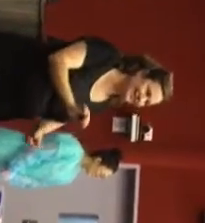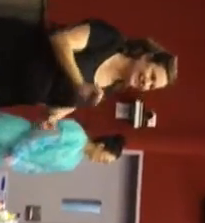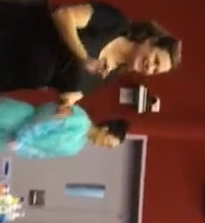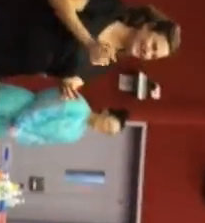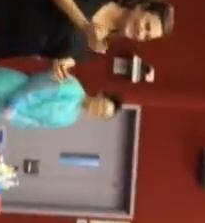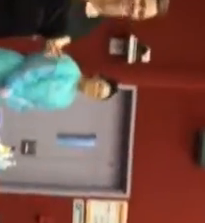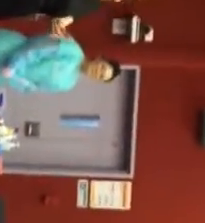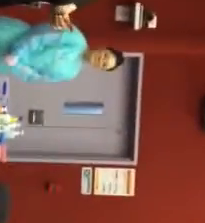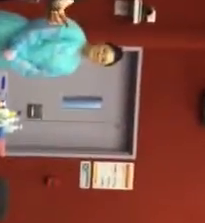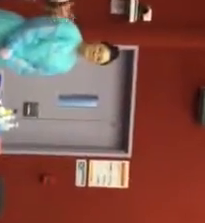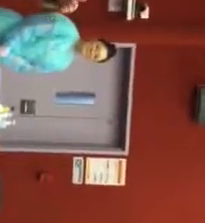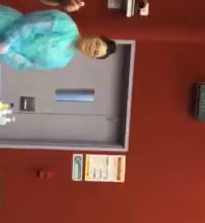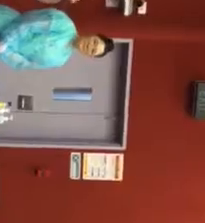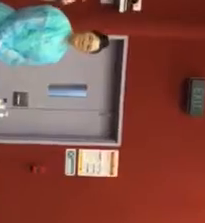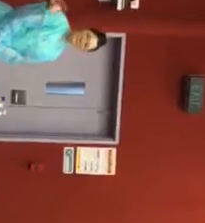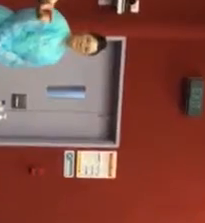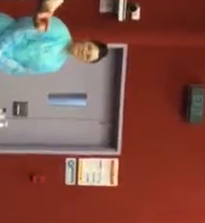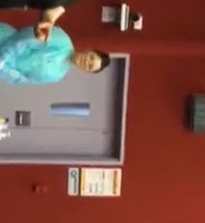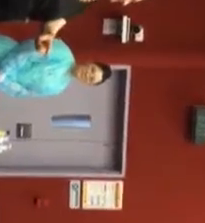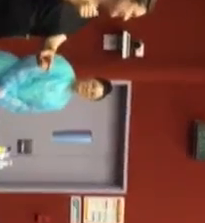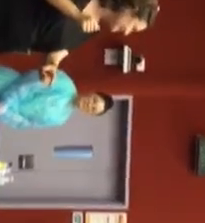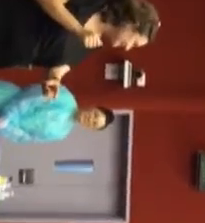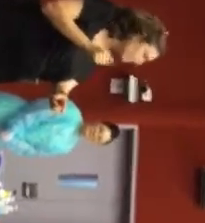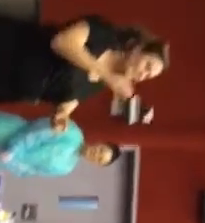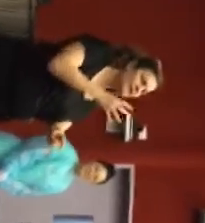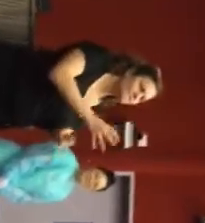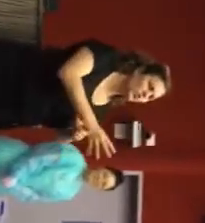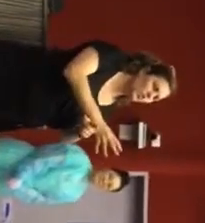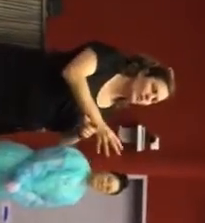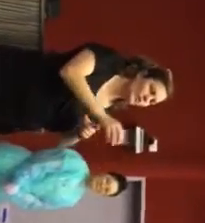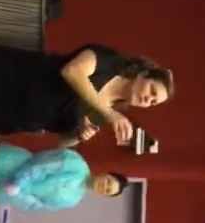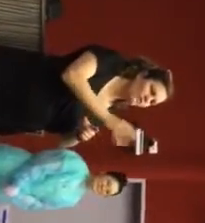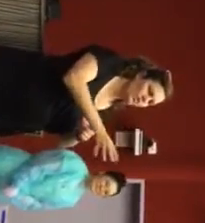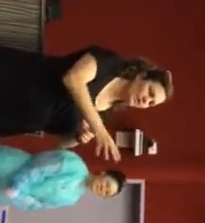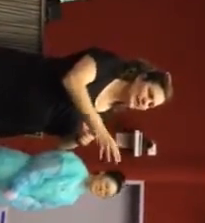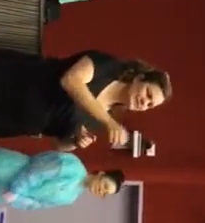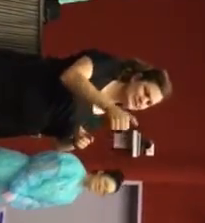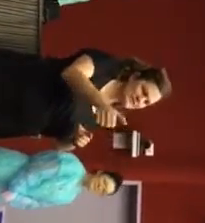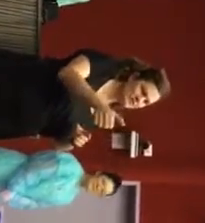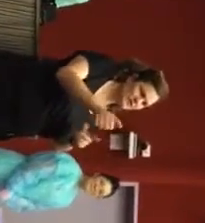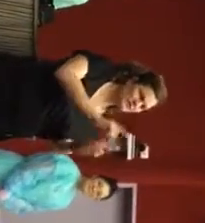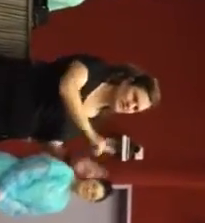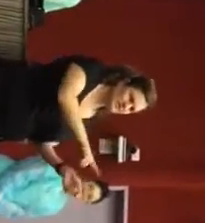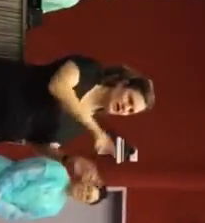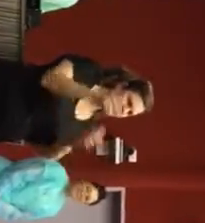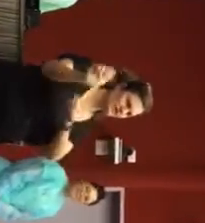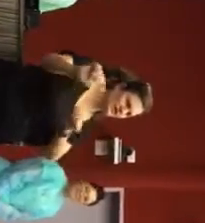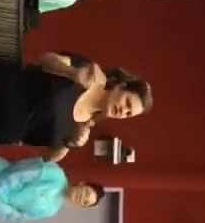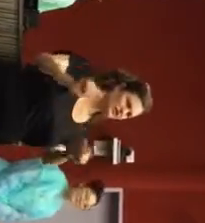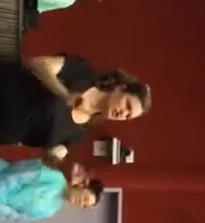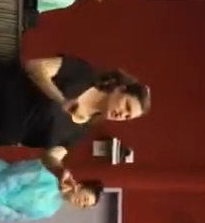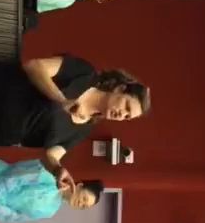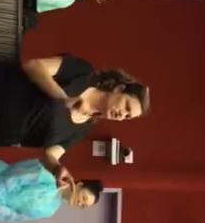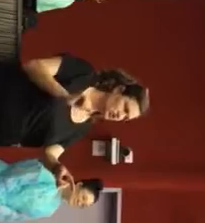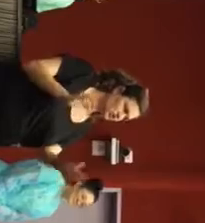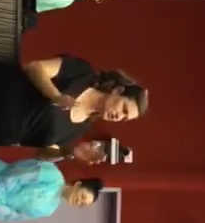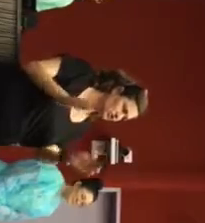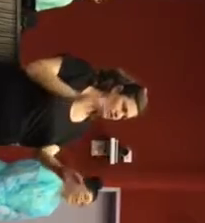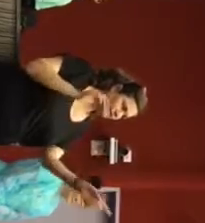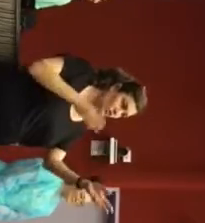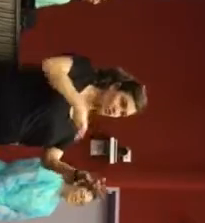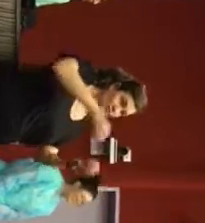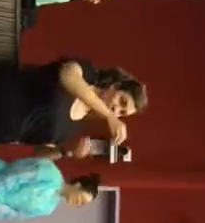about 4 to 6 weeks anyway from start to finish, depending on your clinical time as well. Is it even for the